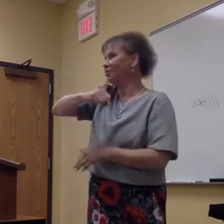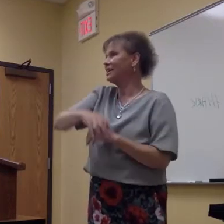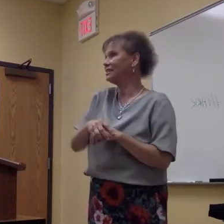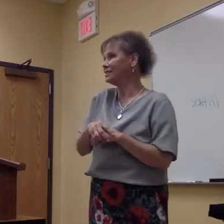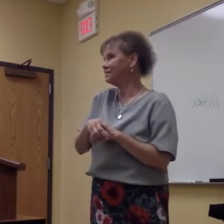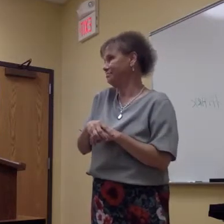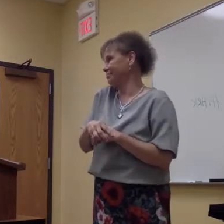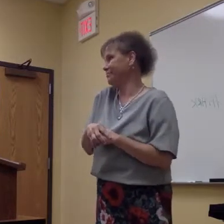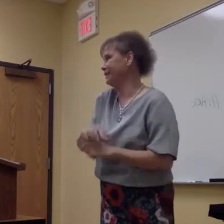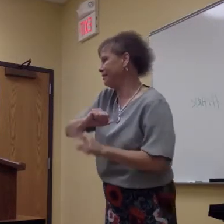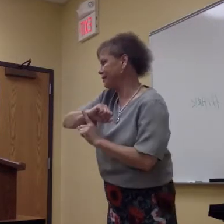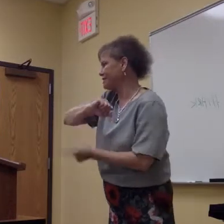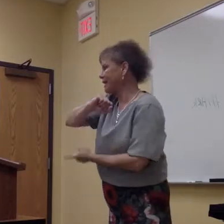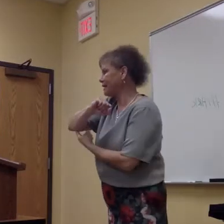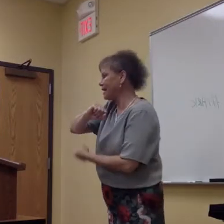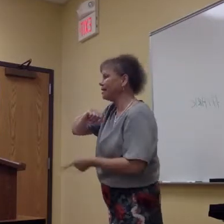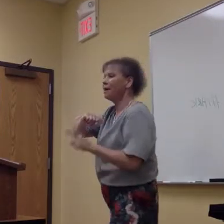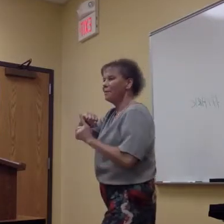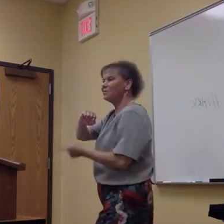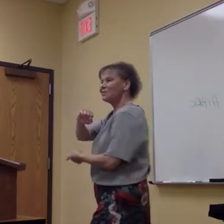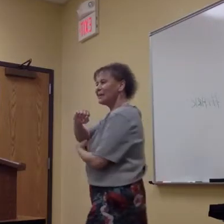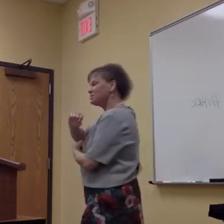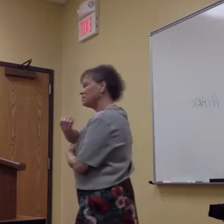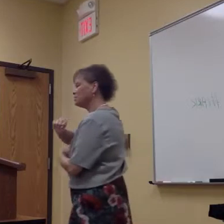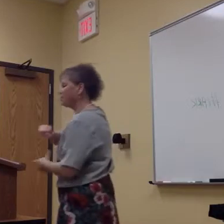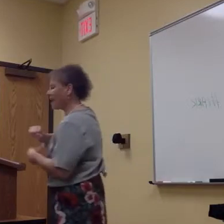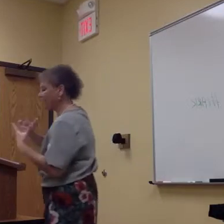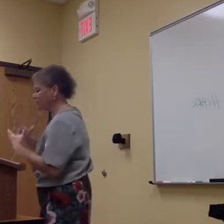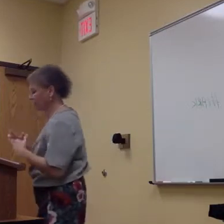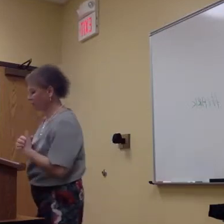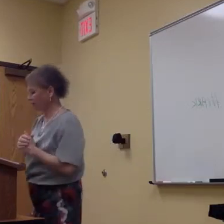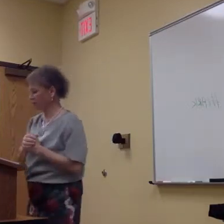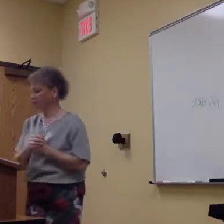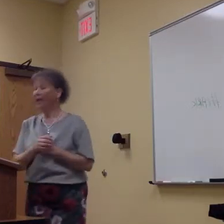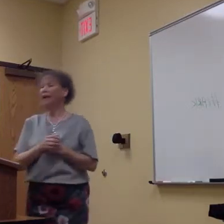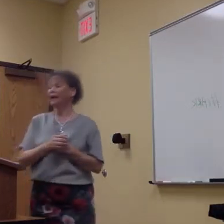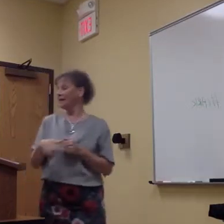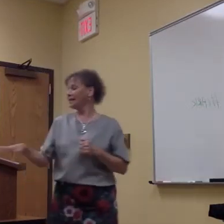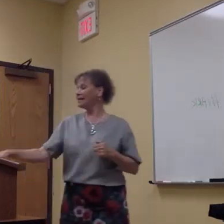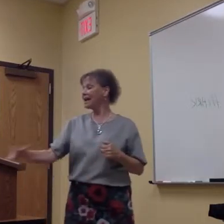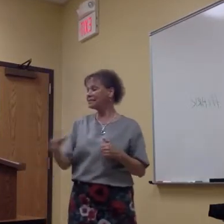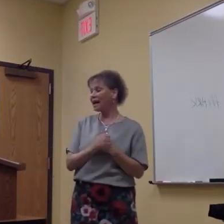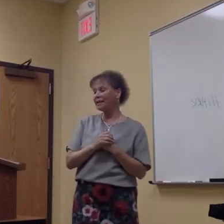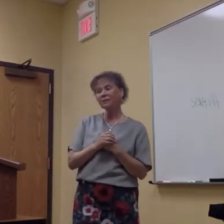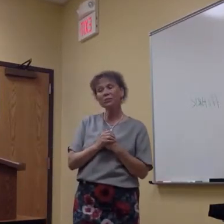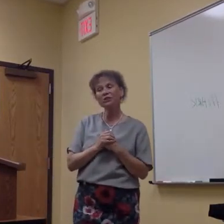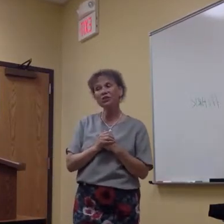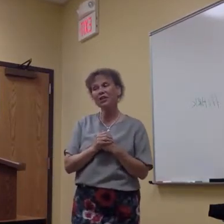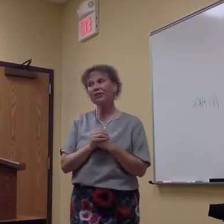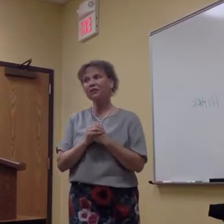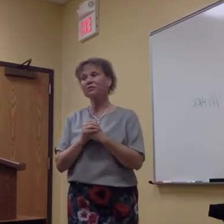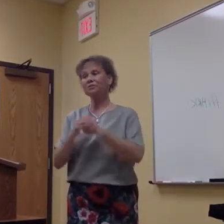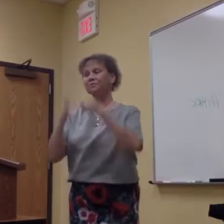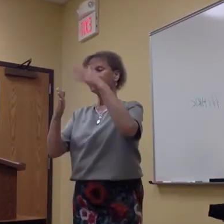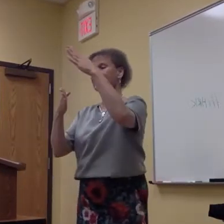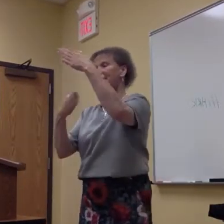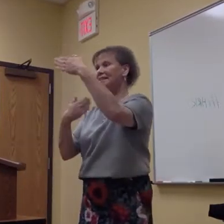underneath there. Anything that's hanging down. Most of the time it's going to be a bag, trash bag. That next sign is pretty generic too. He's